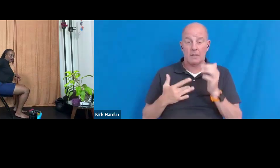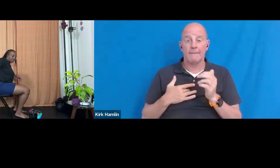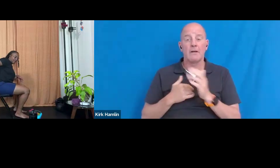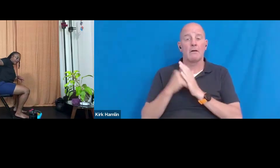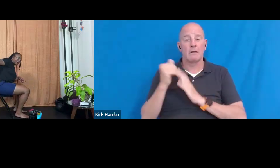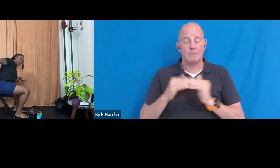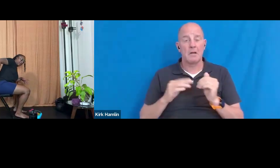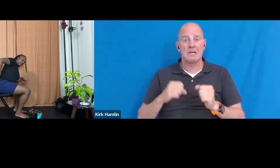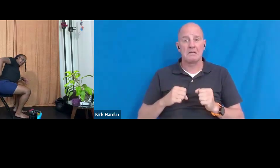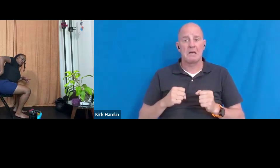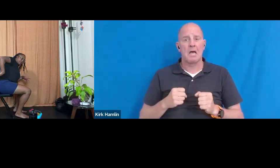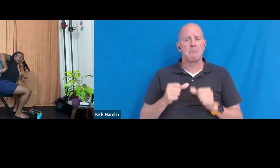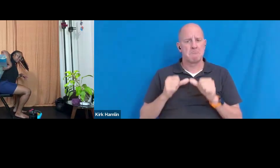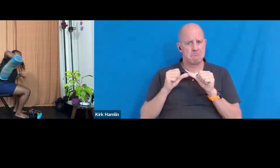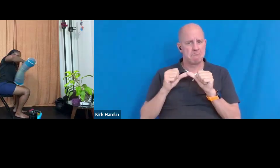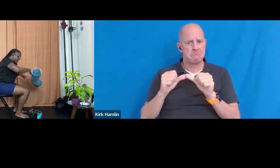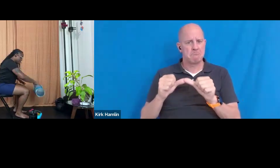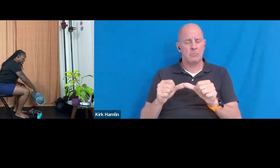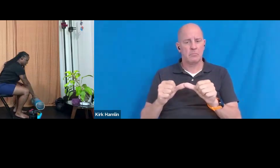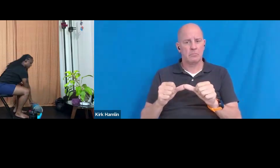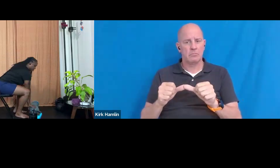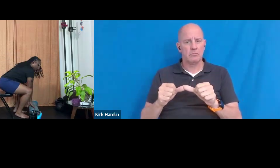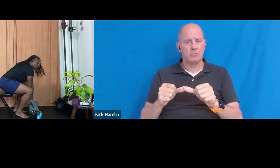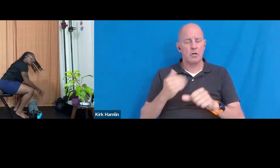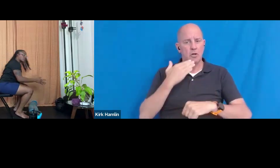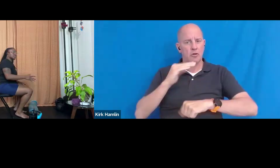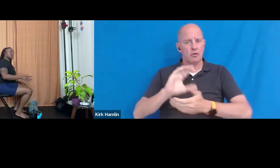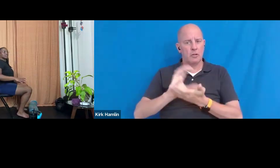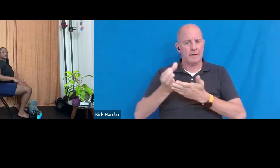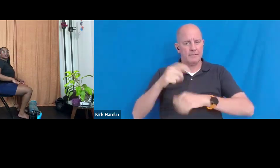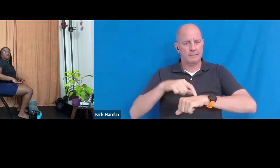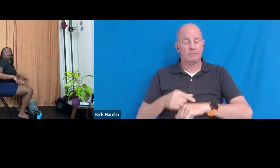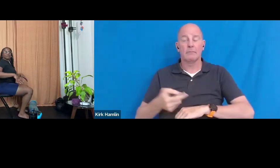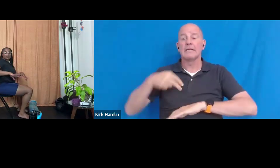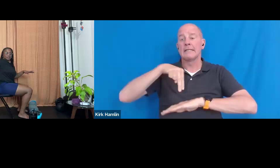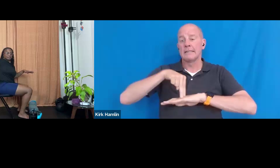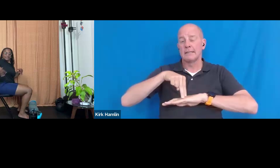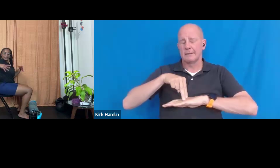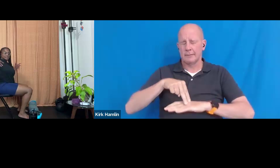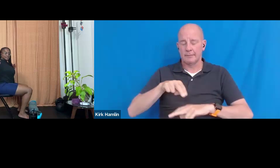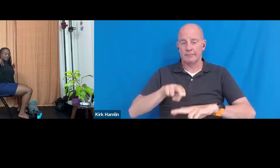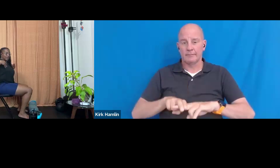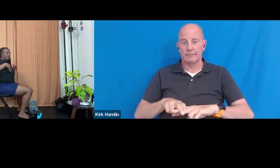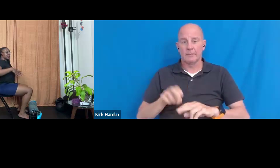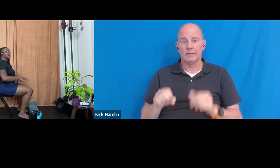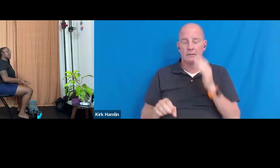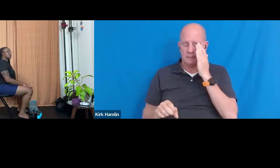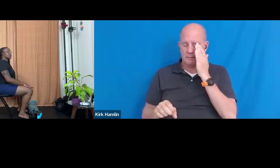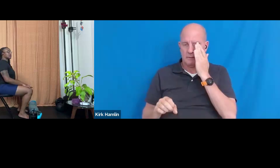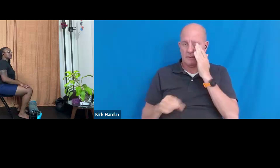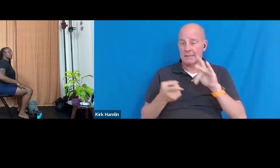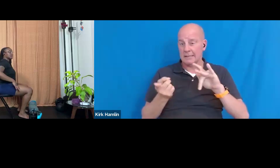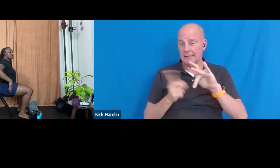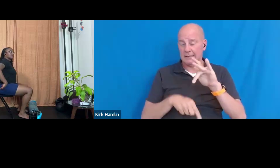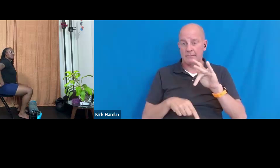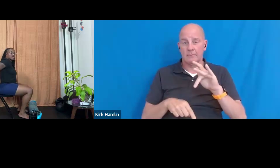decent amount of time. If you are standing or sitting, you can opt for skipping that and